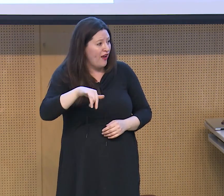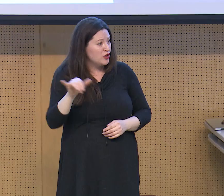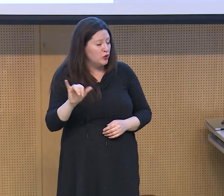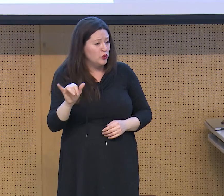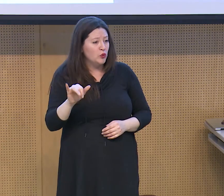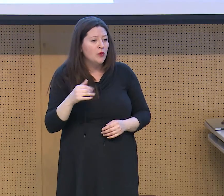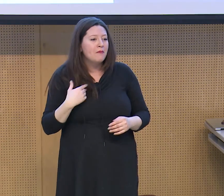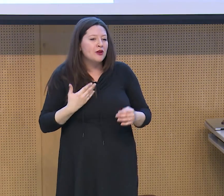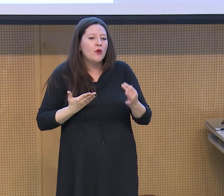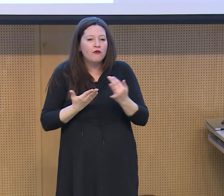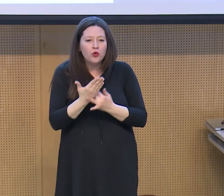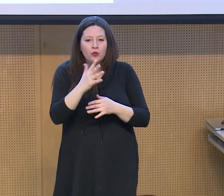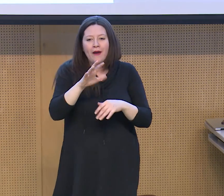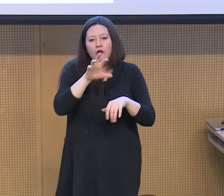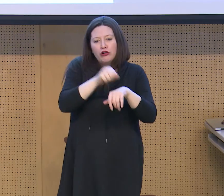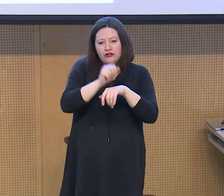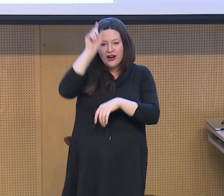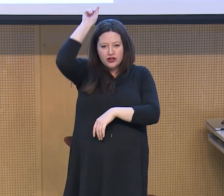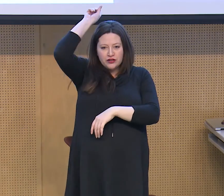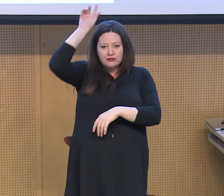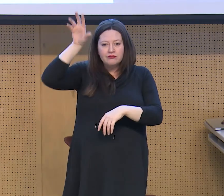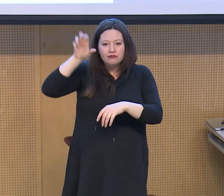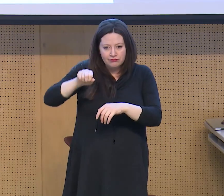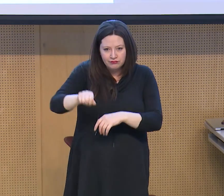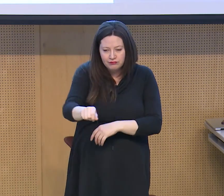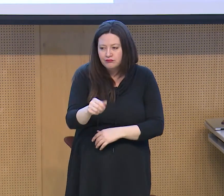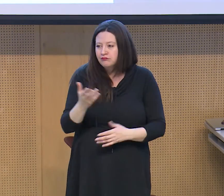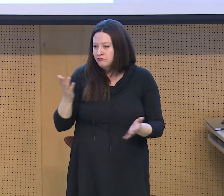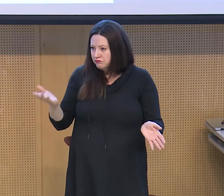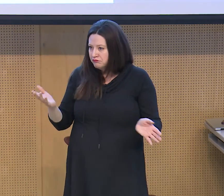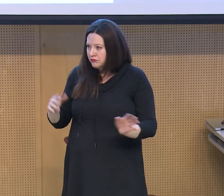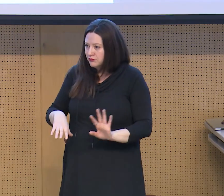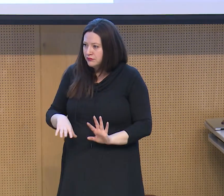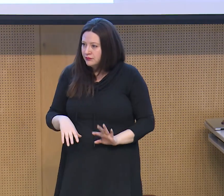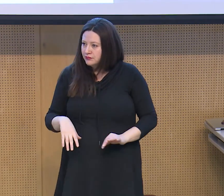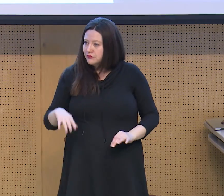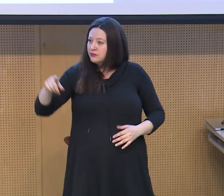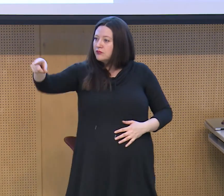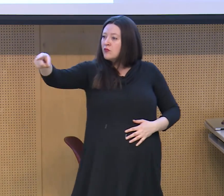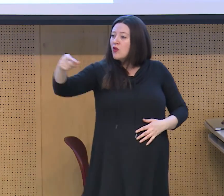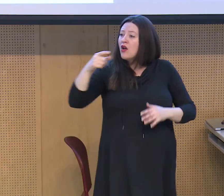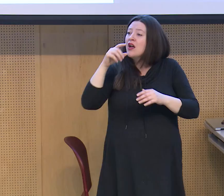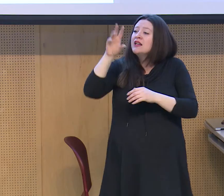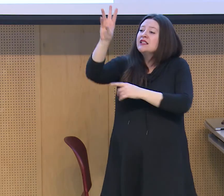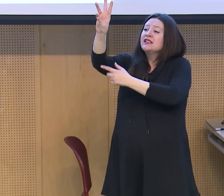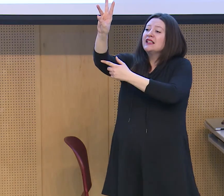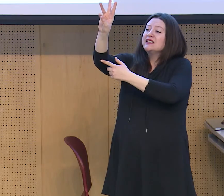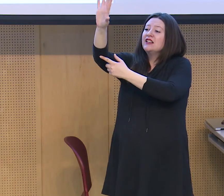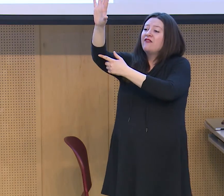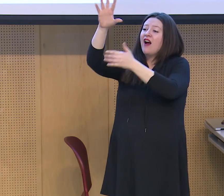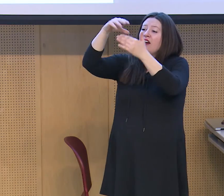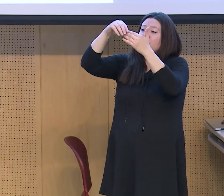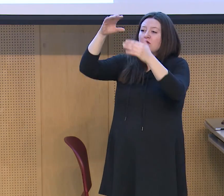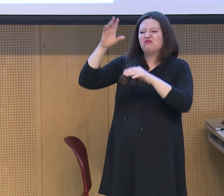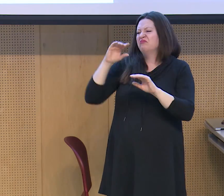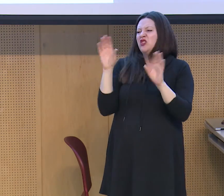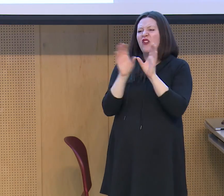passenger van for that as well. But again, you have to go through the reservation system to reserve that van. It's $65.